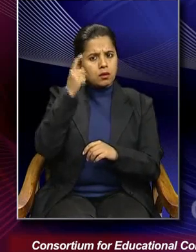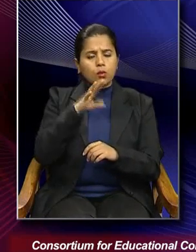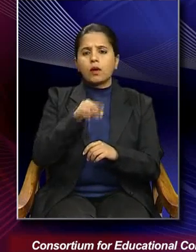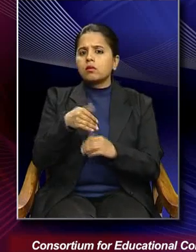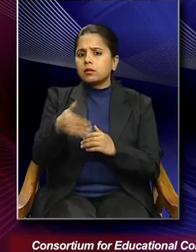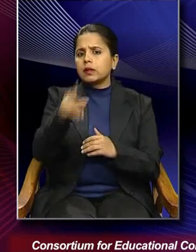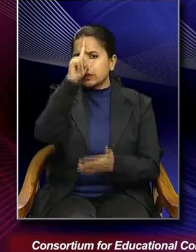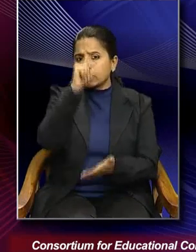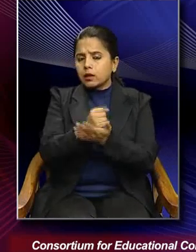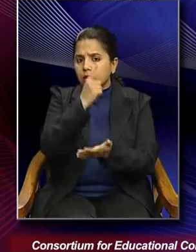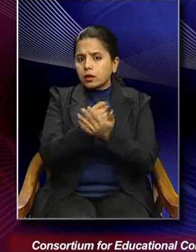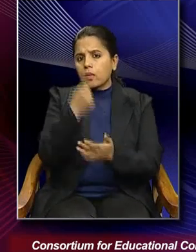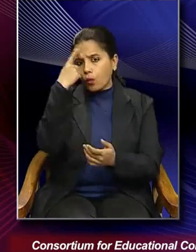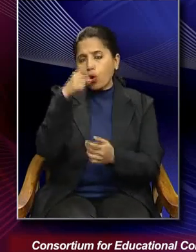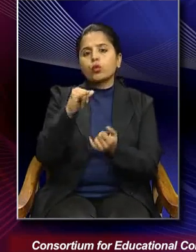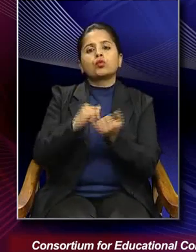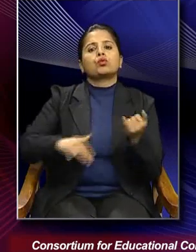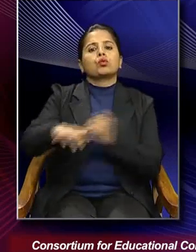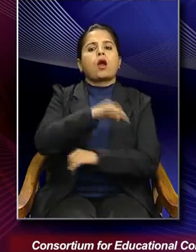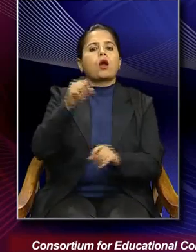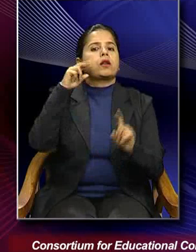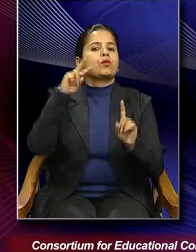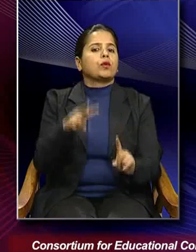decision for society's point of view.